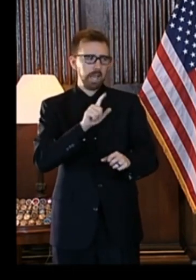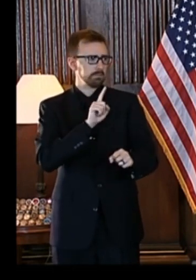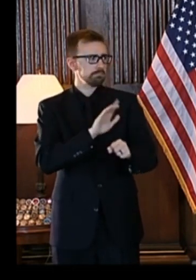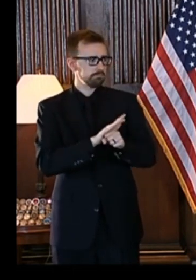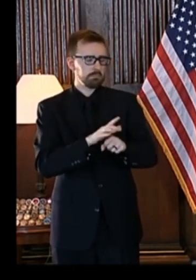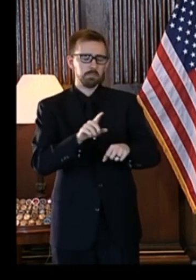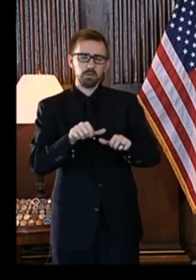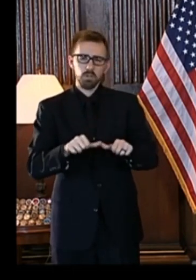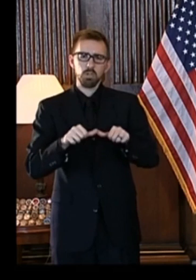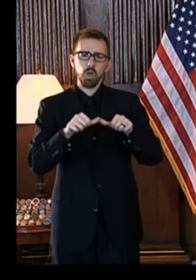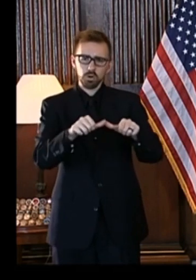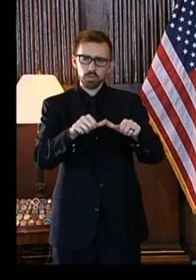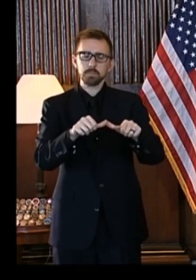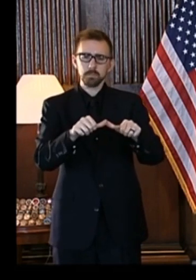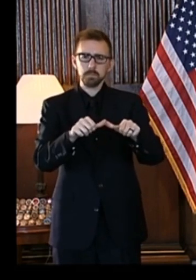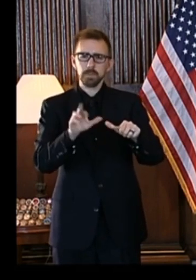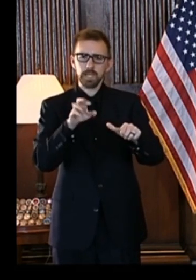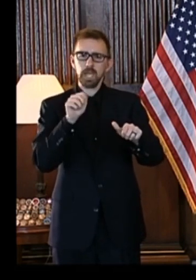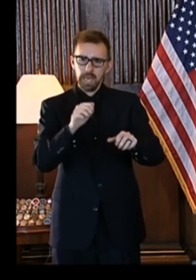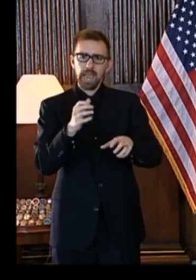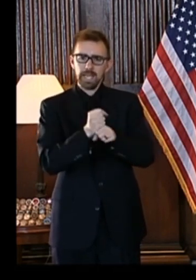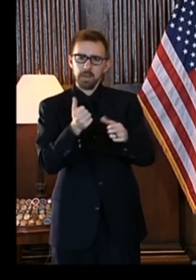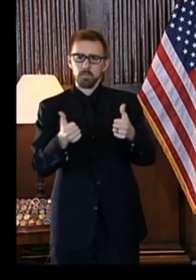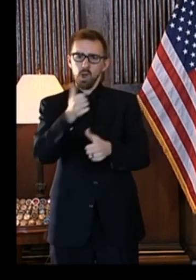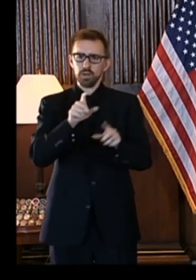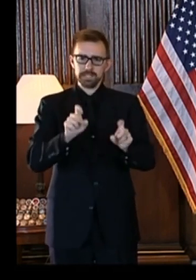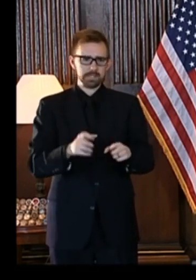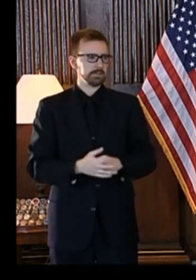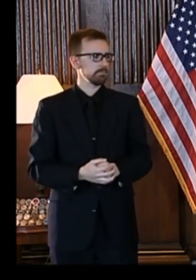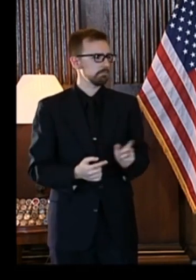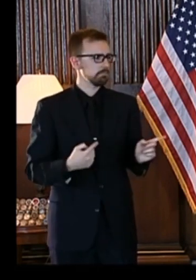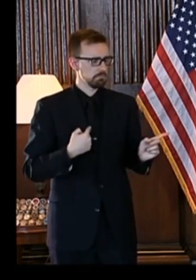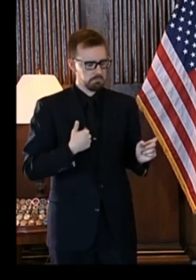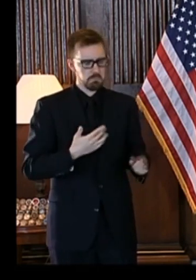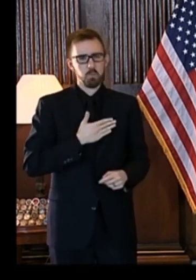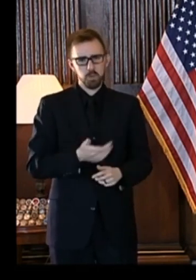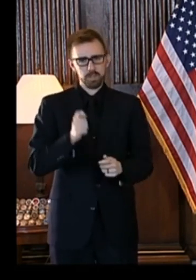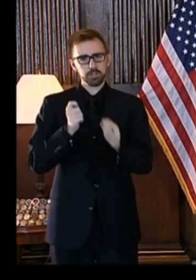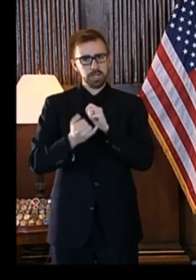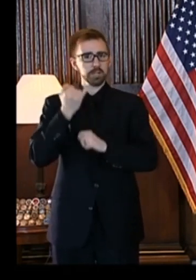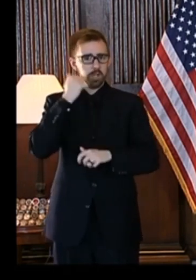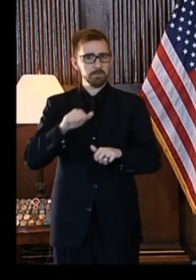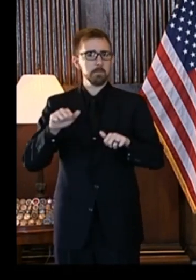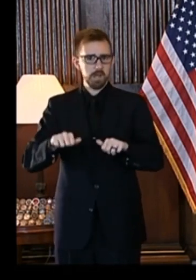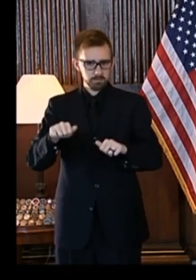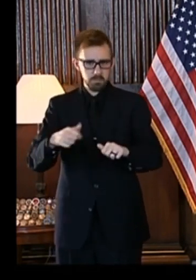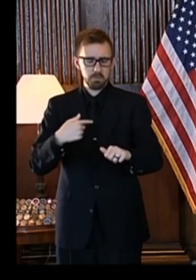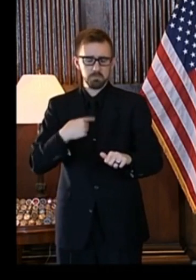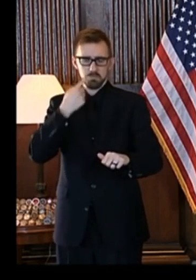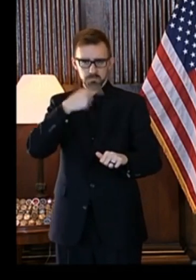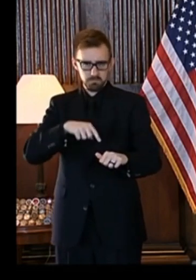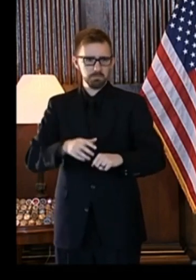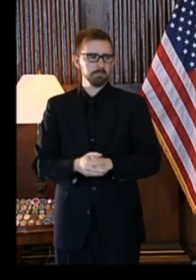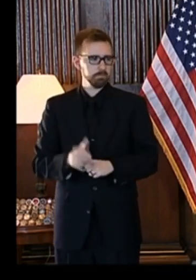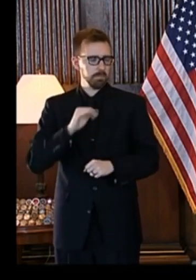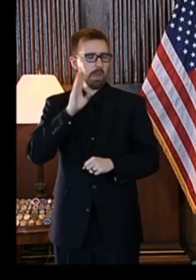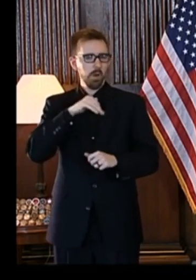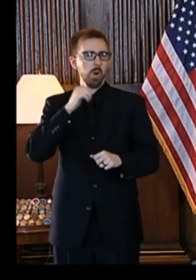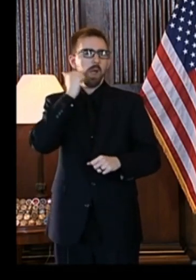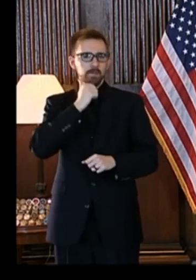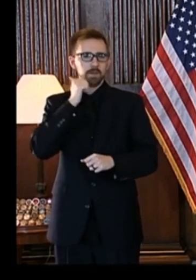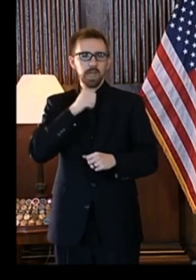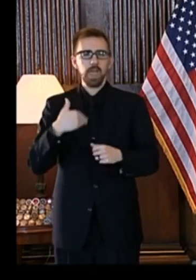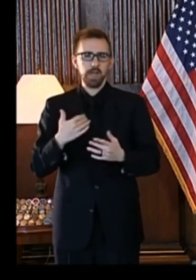long-term care facility can get a priority test? I would be willing to change that if it was possible to do. But I know every day